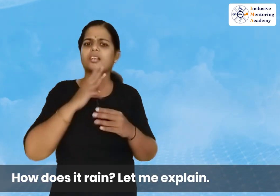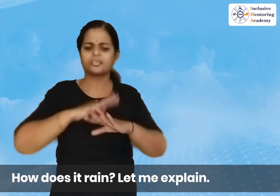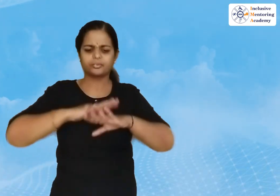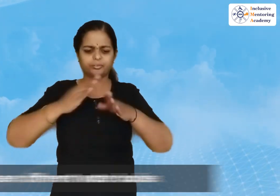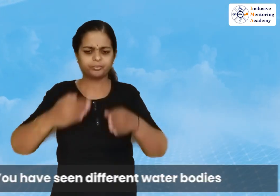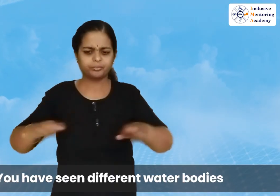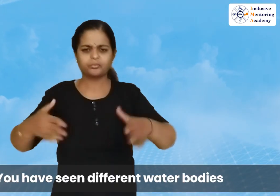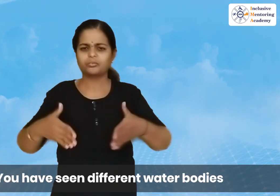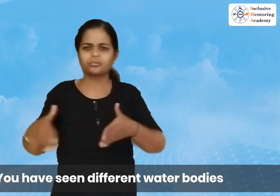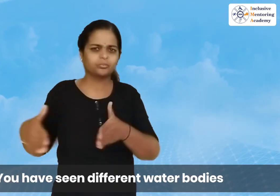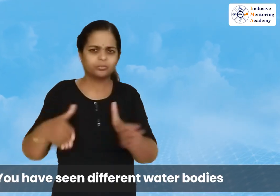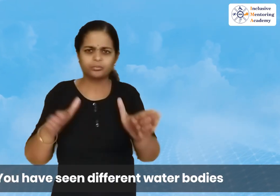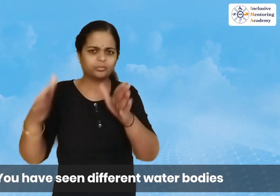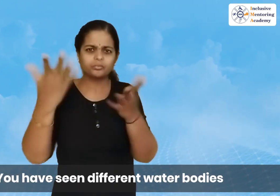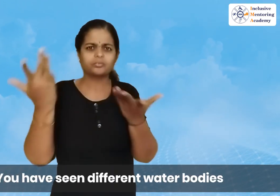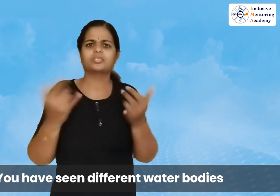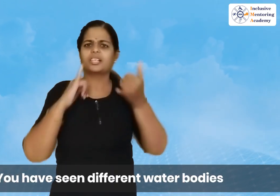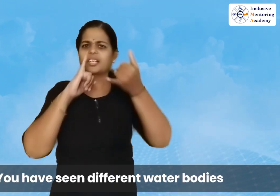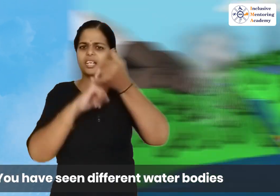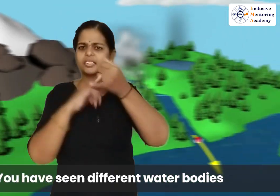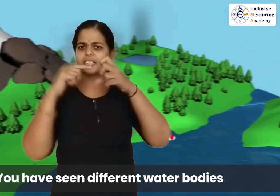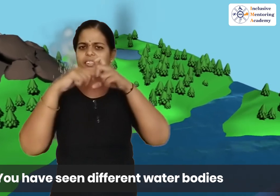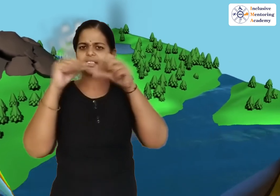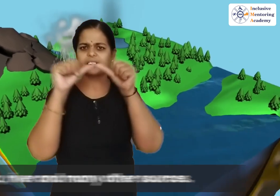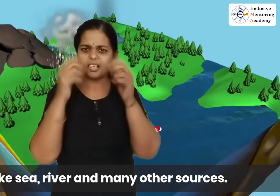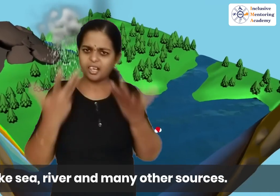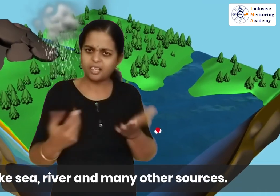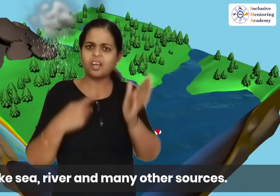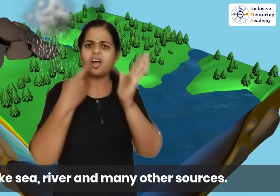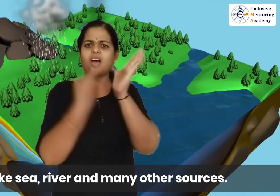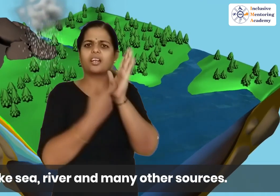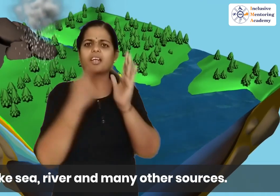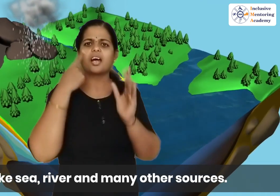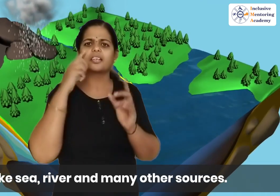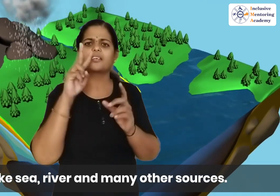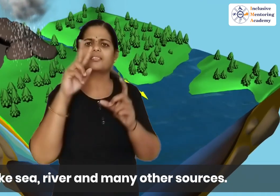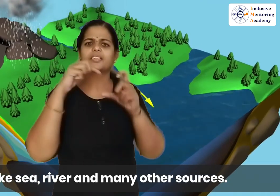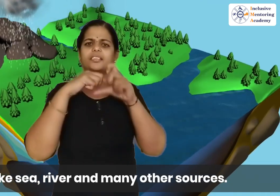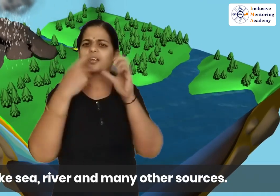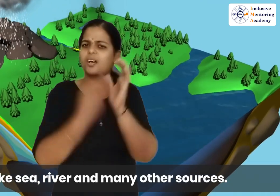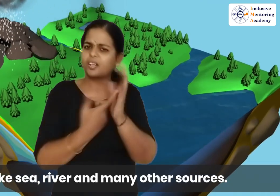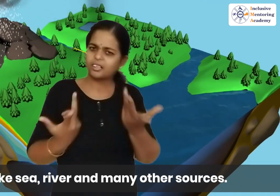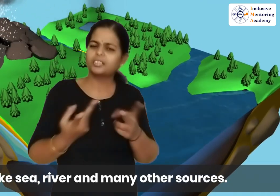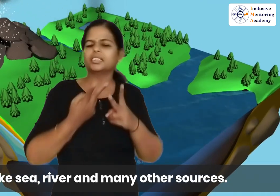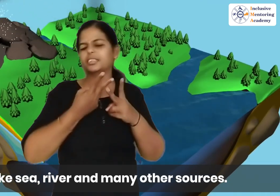You have seen different water bodies like sea, river and many other sources.